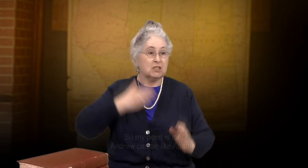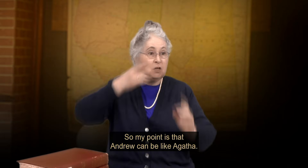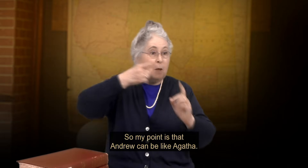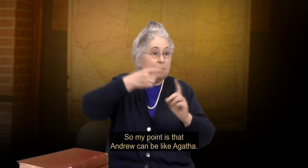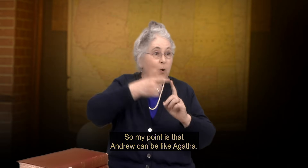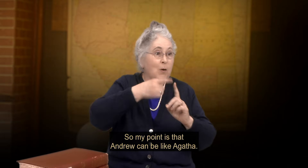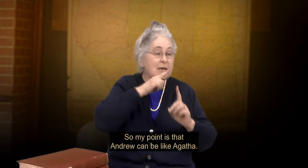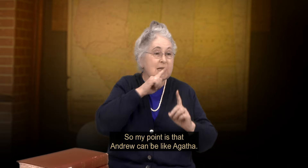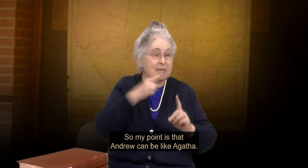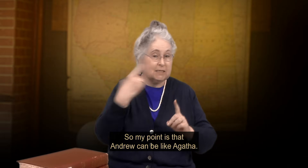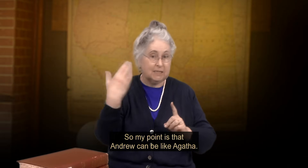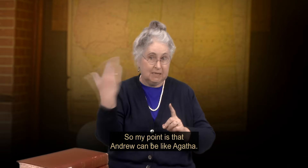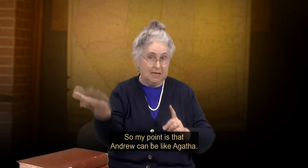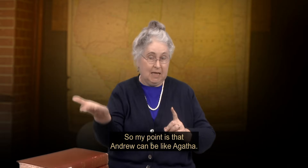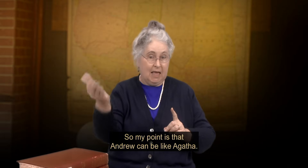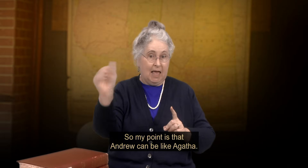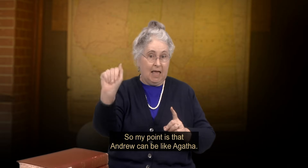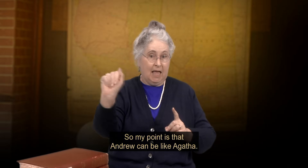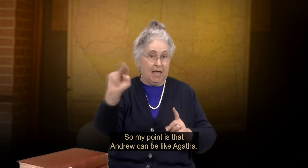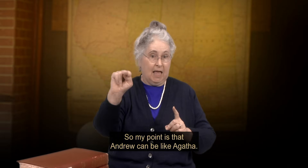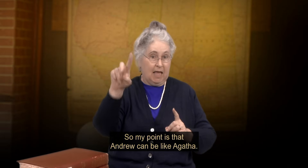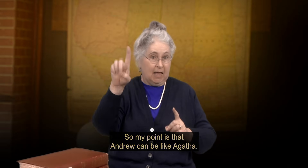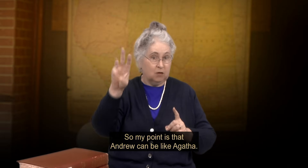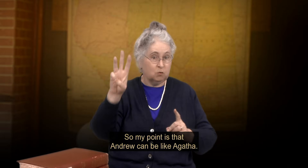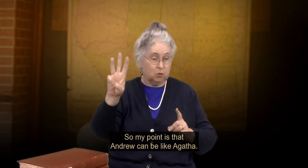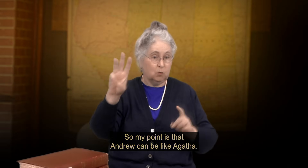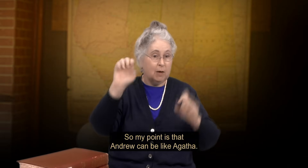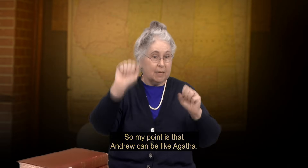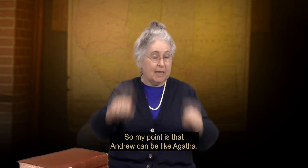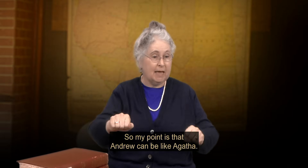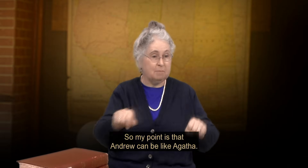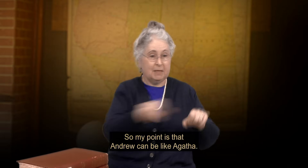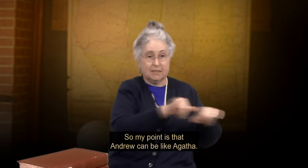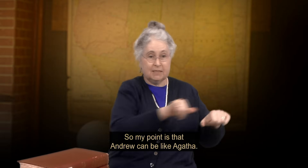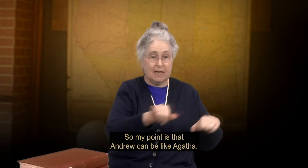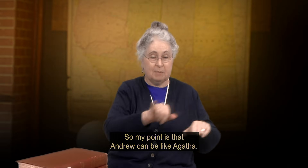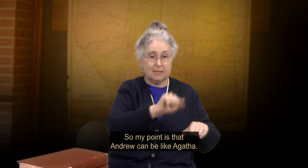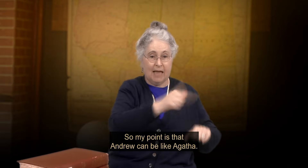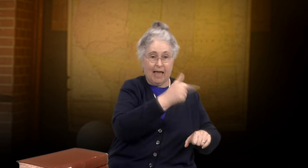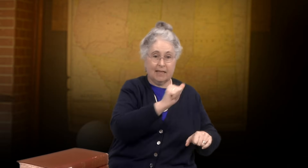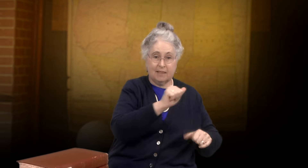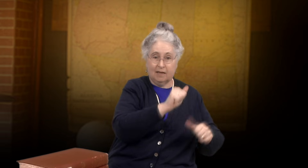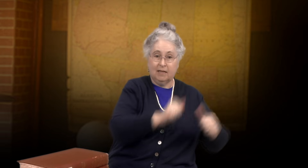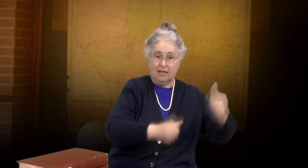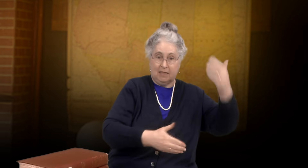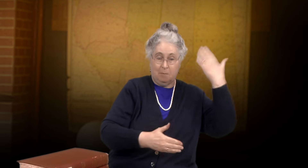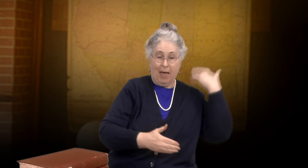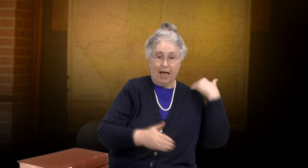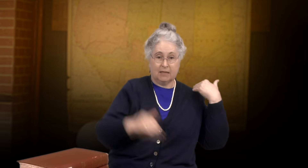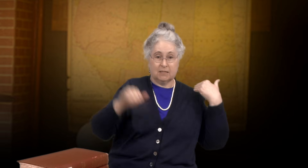So my point is that Andrew can be like Agatha.